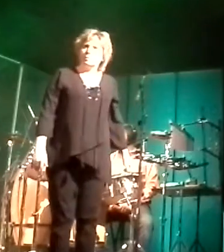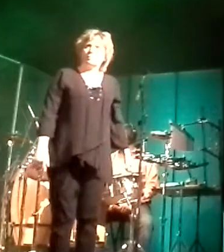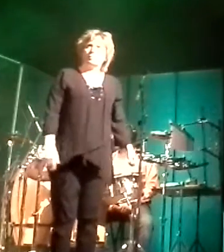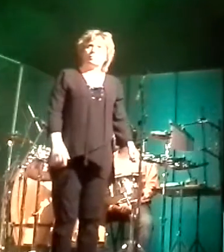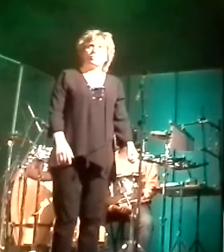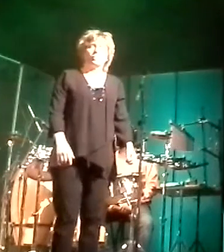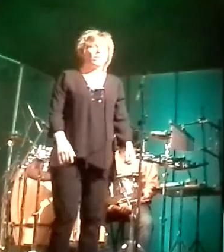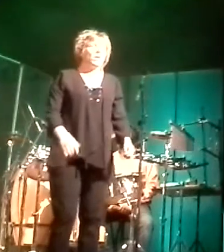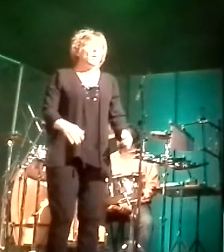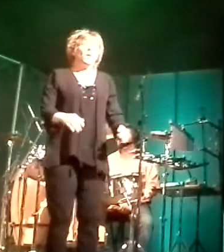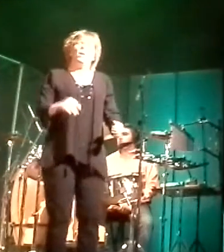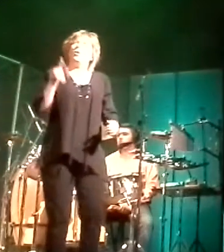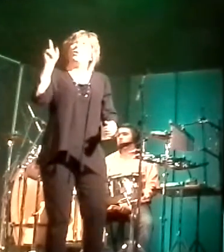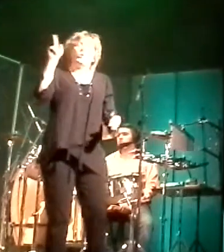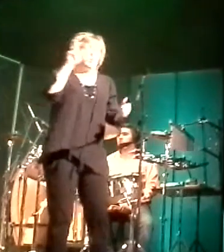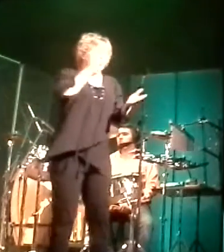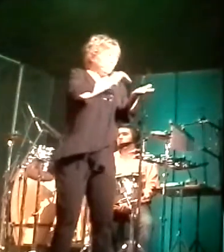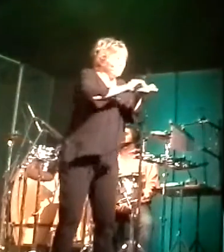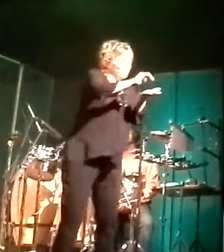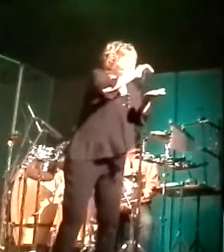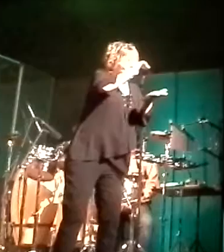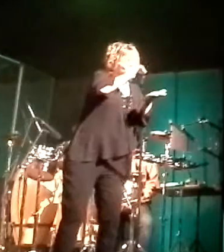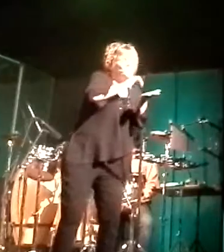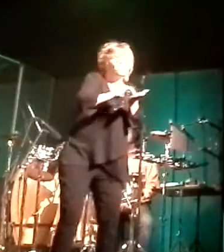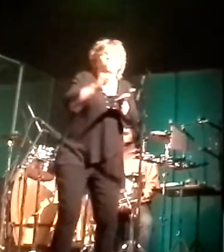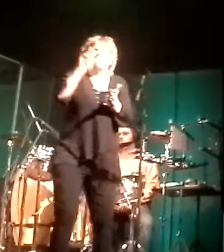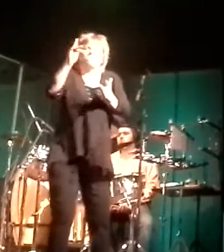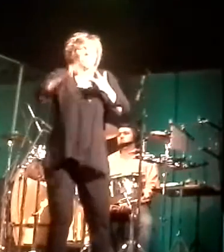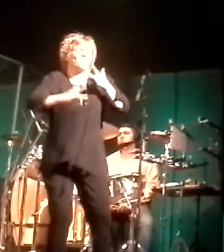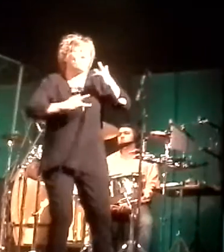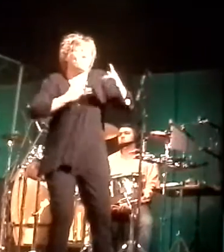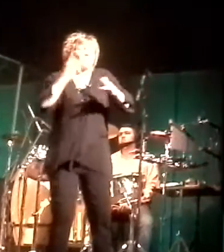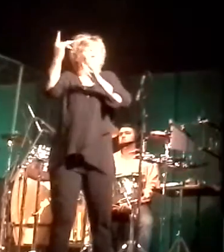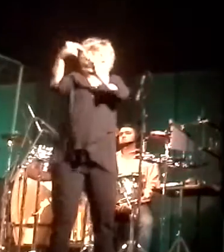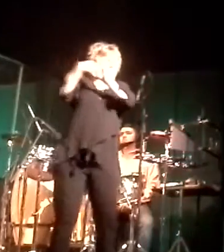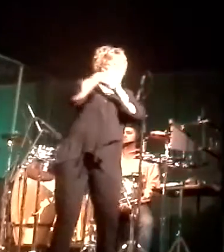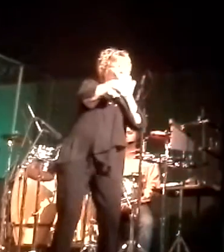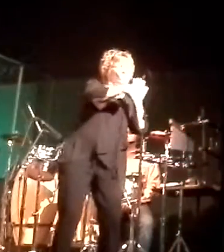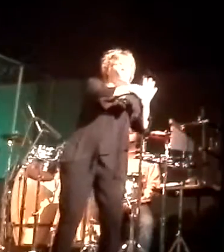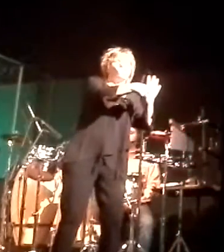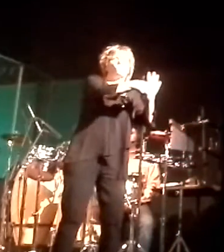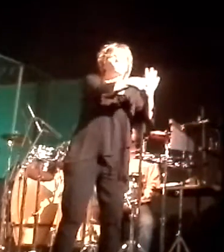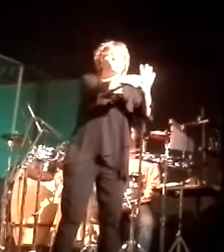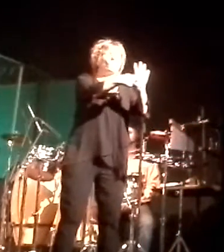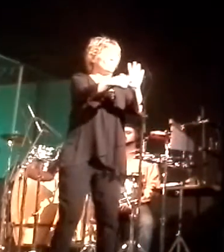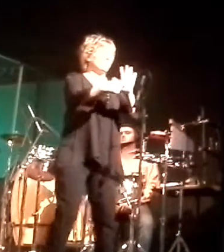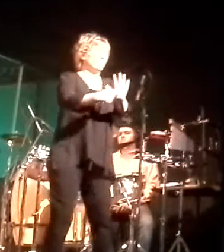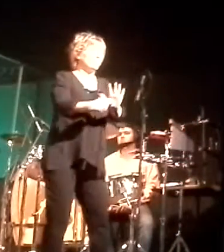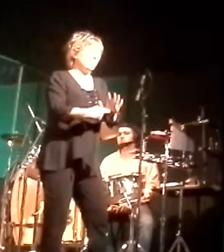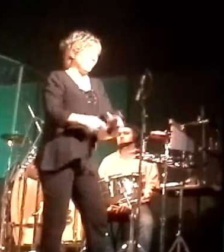You delight in showing mercy.